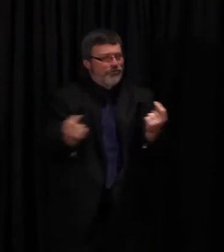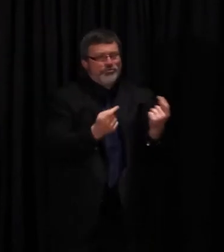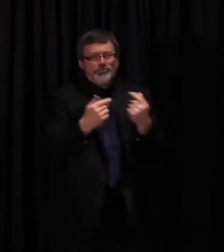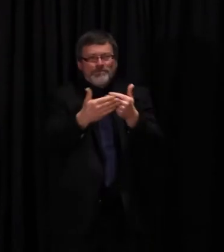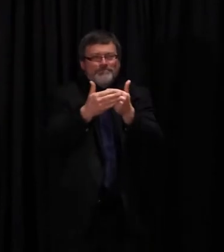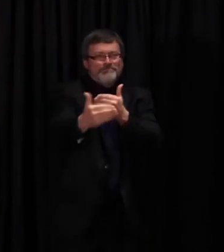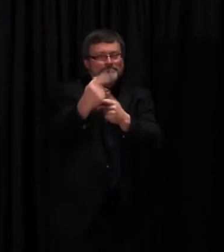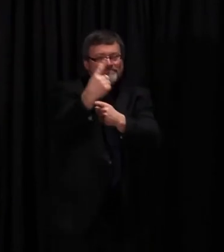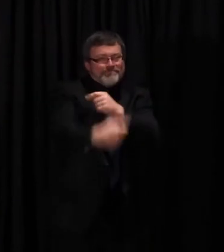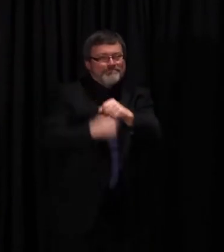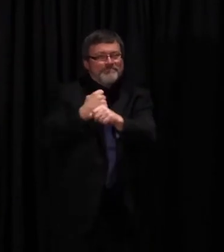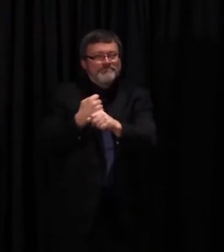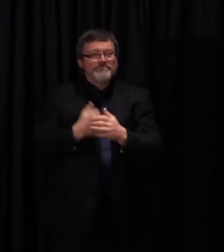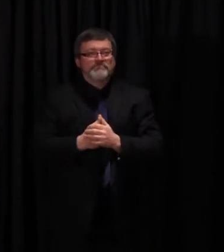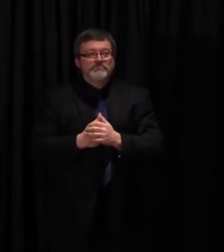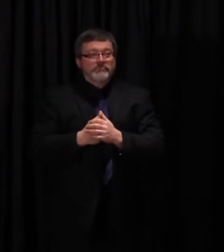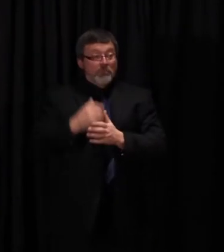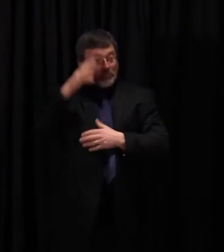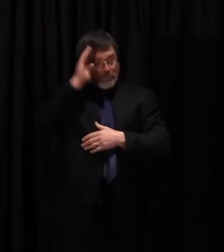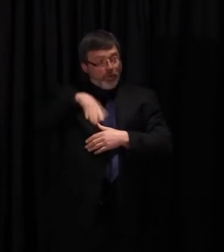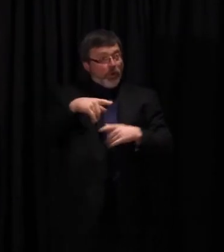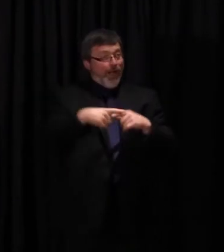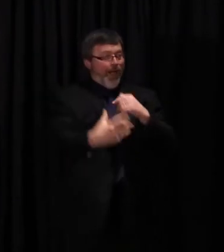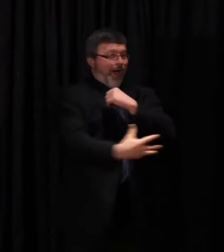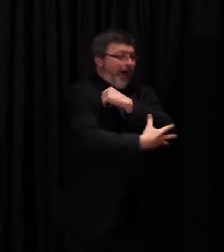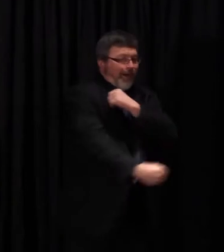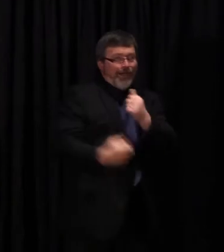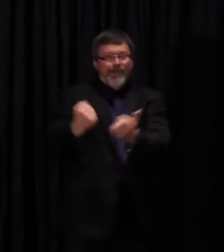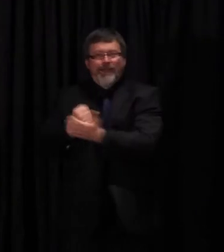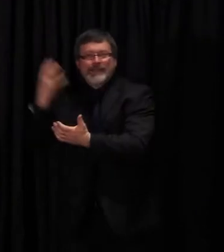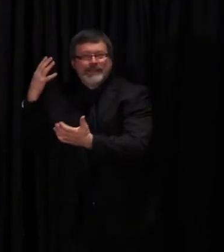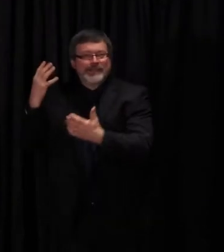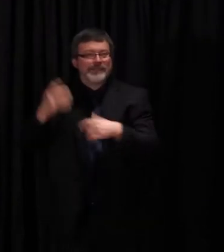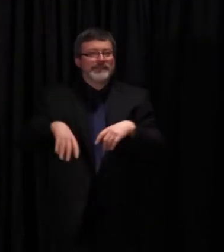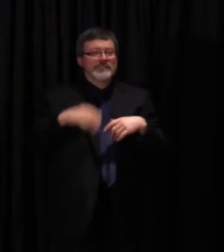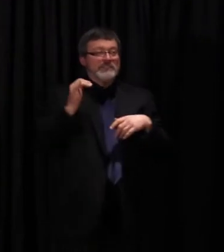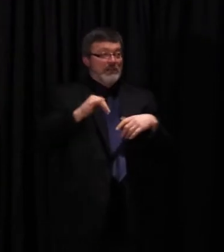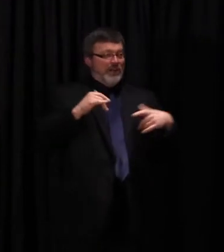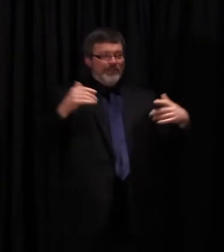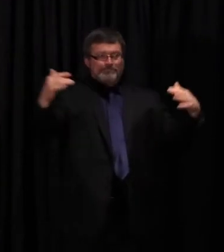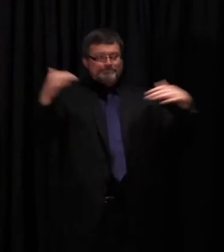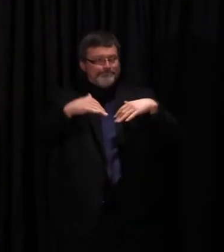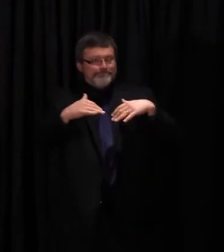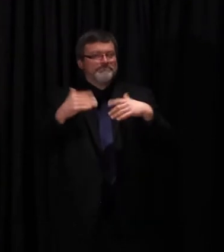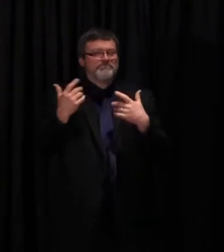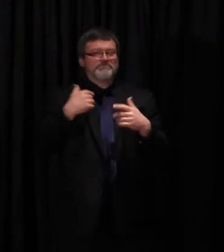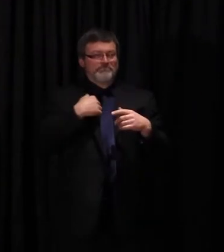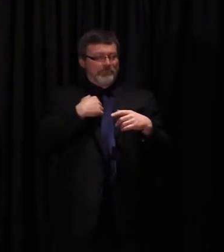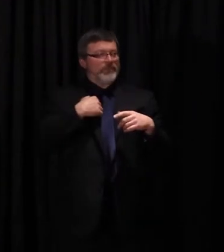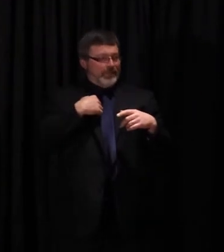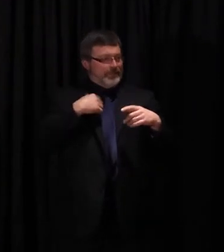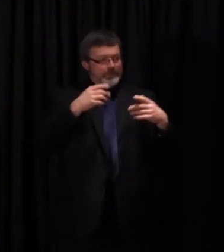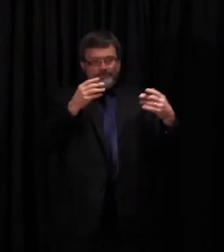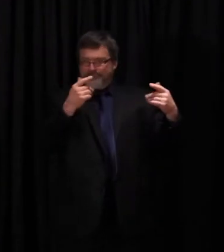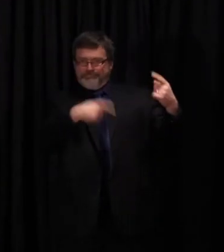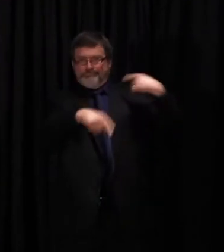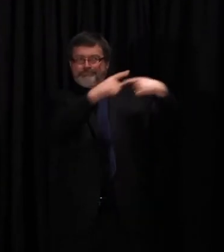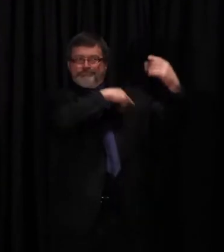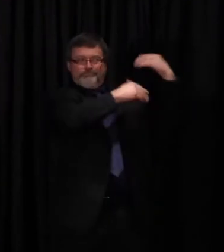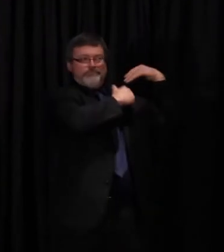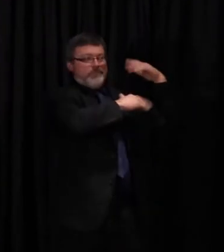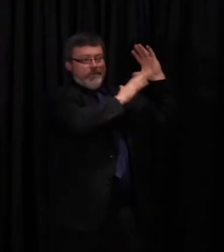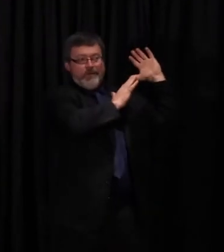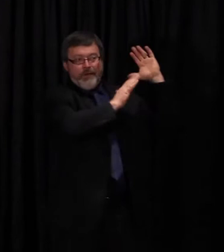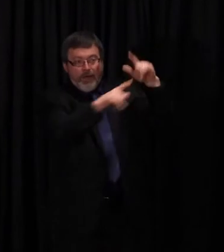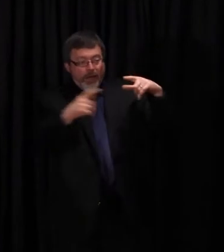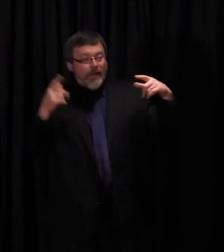in times of peace or war, prosperity or depression, those who came before us felt the same hope and optimism